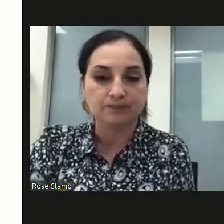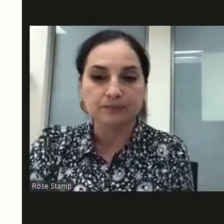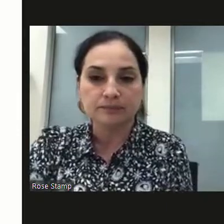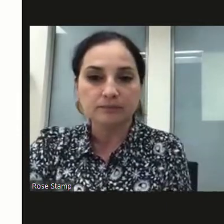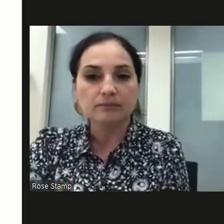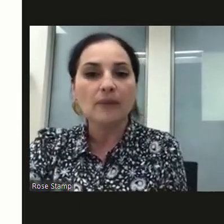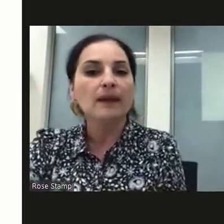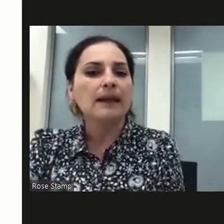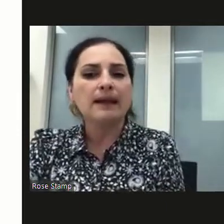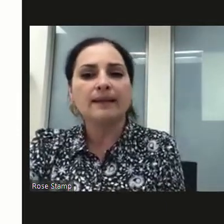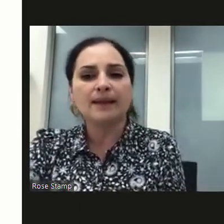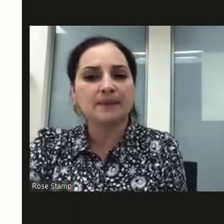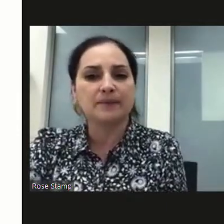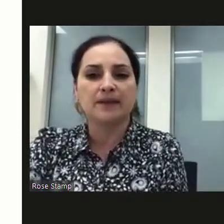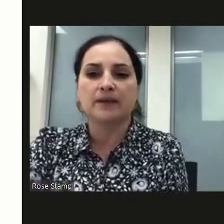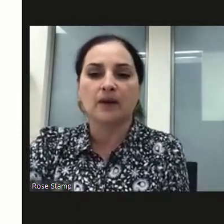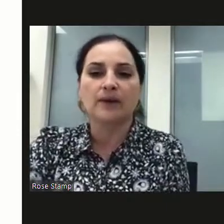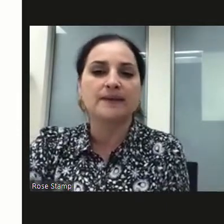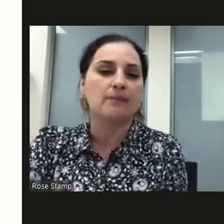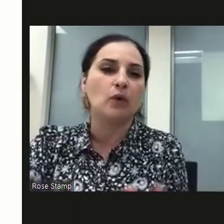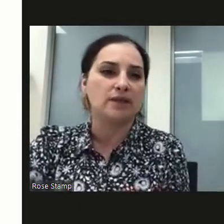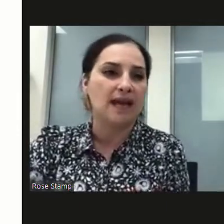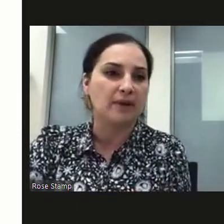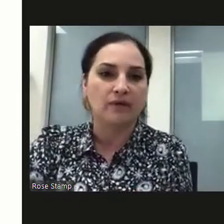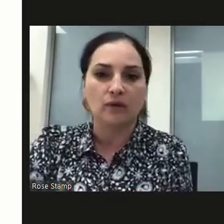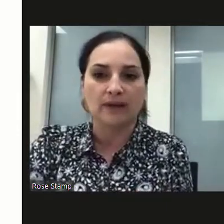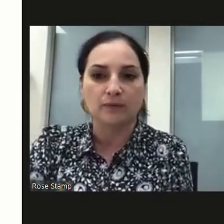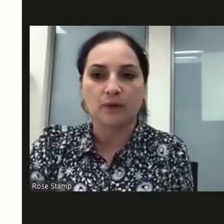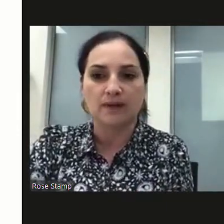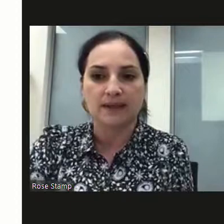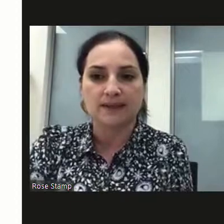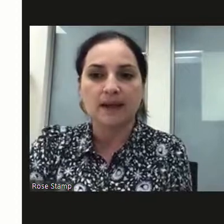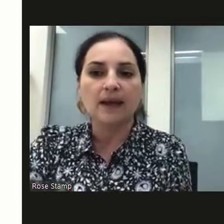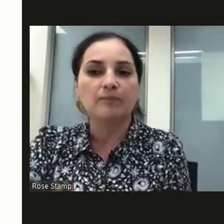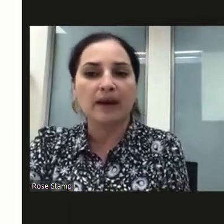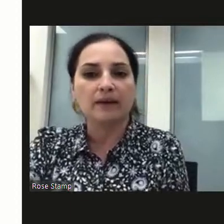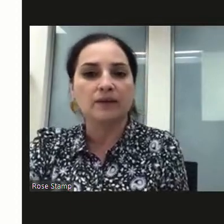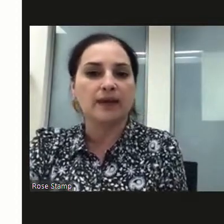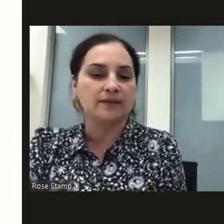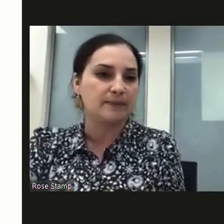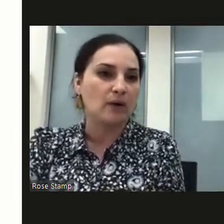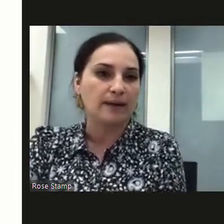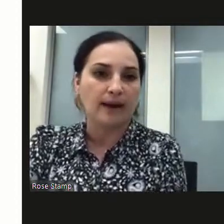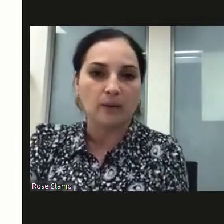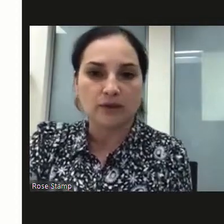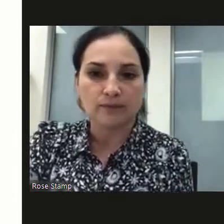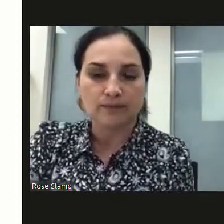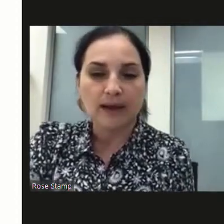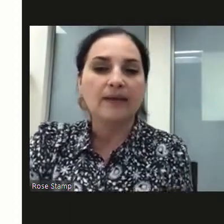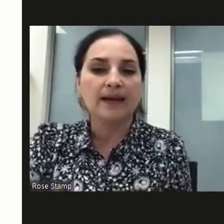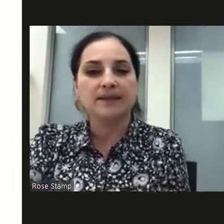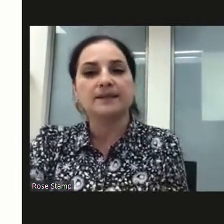optional. Another possibility, though, is a more dynamic view on that process, in parallel to that of spoken